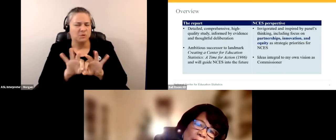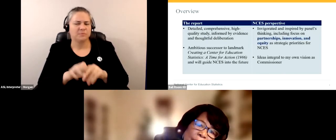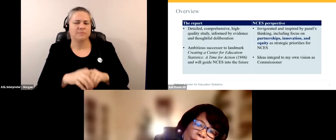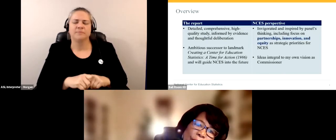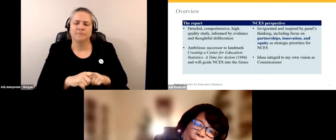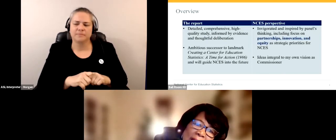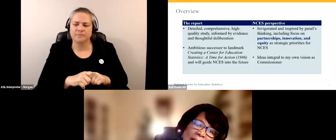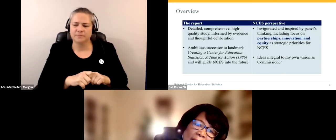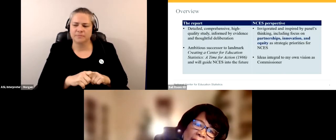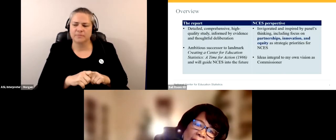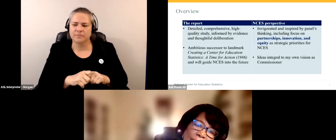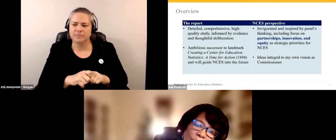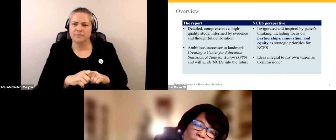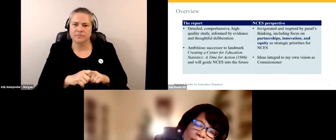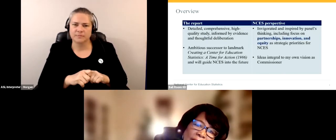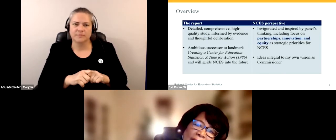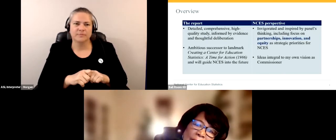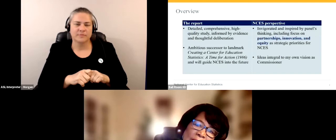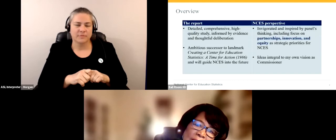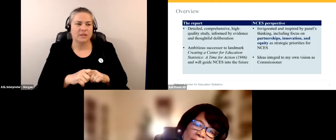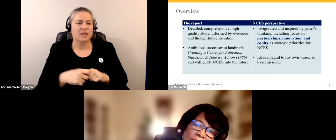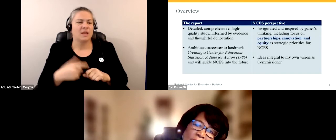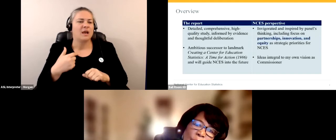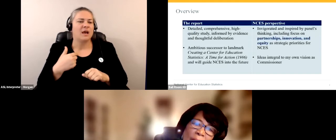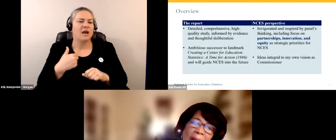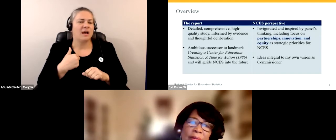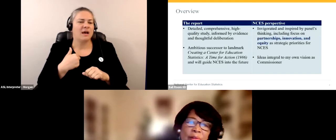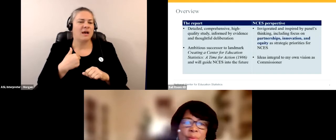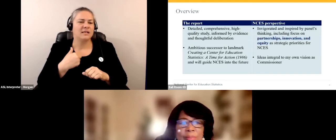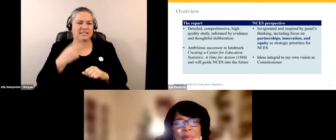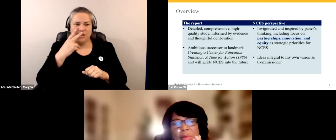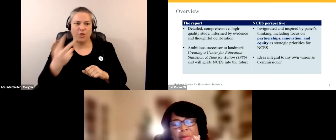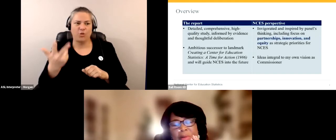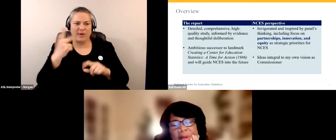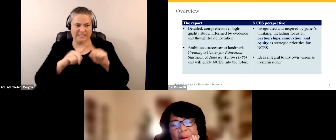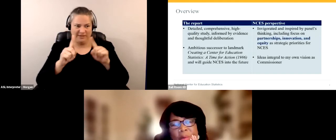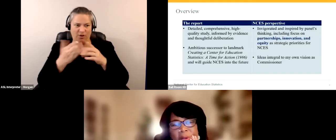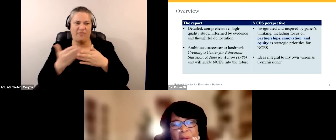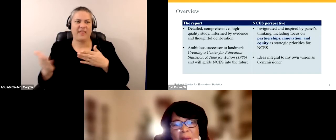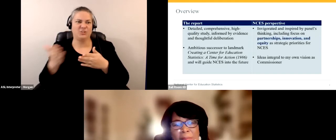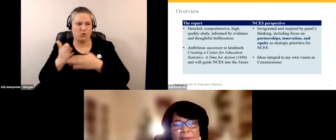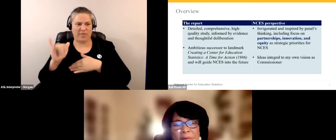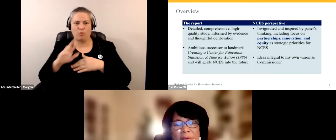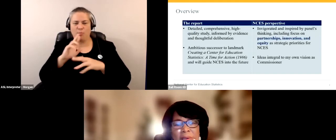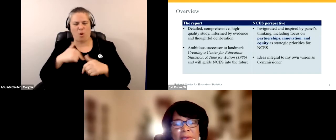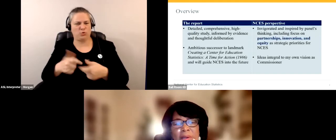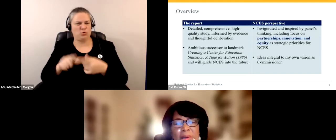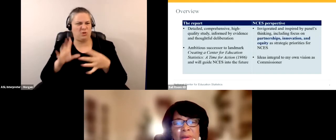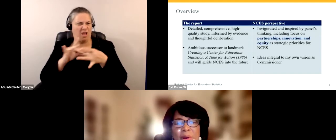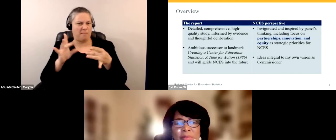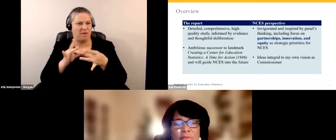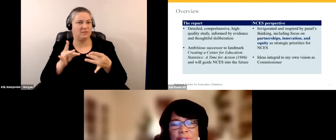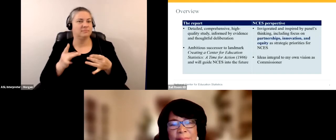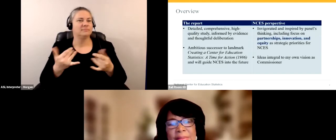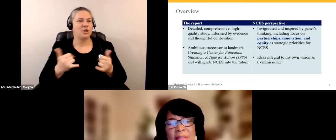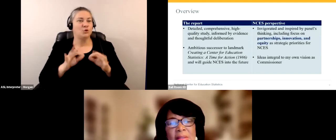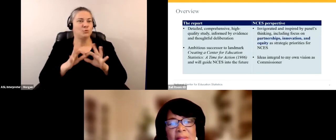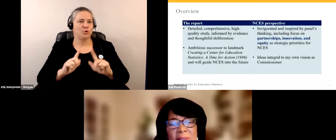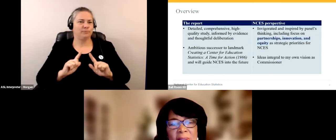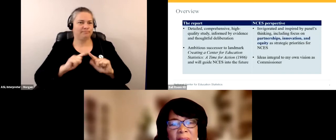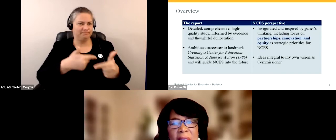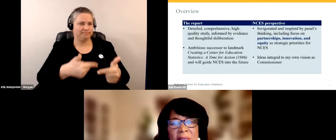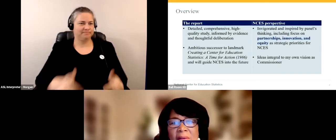I picked up on 3 important themes throughout the report that I want to comment on: